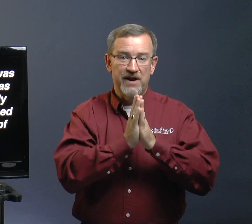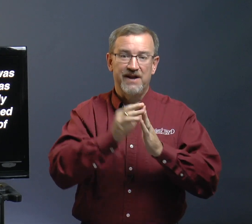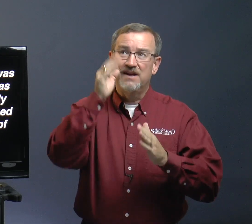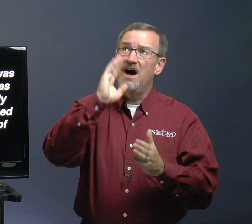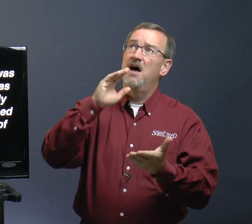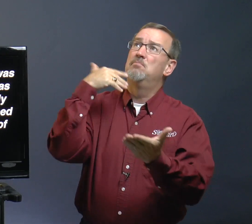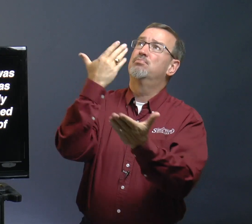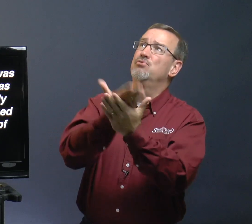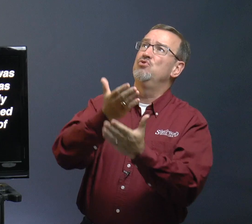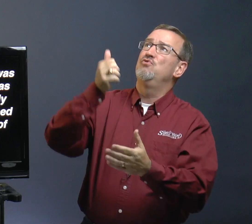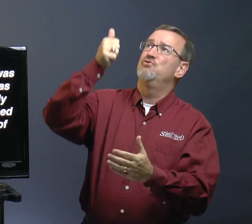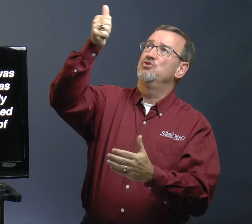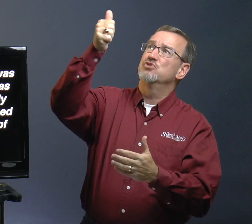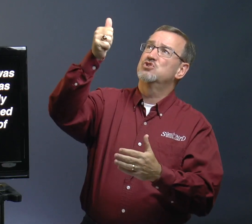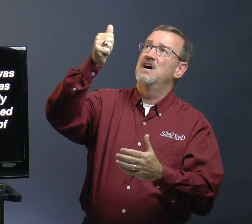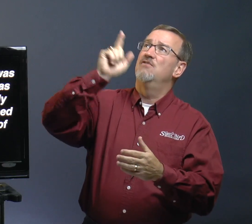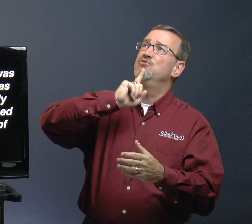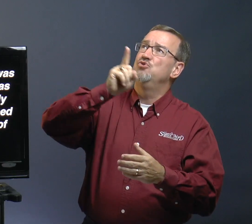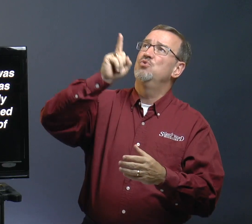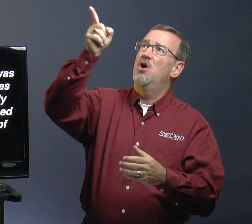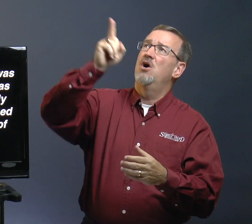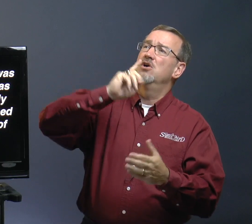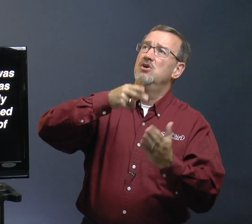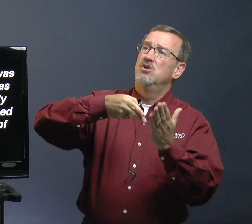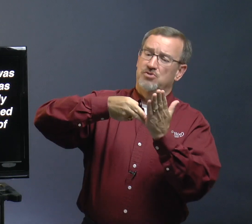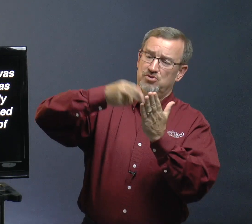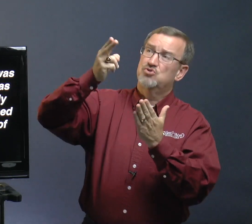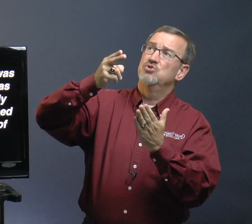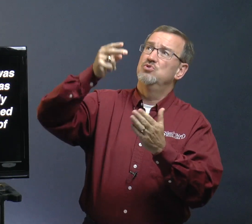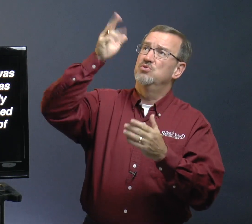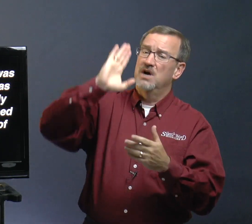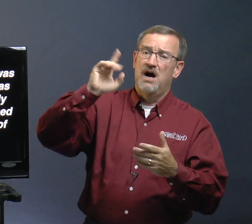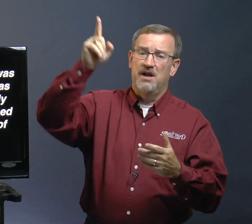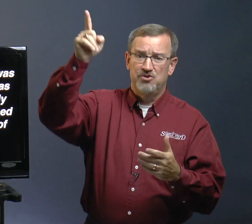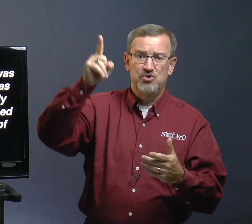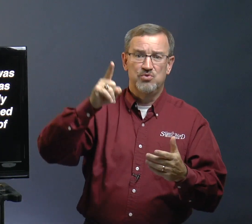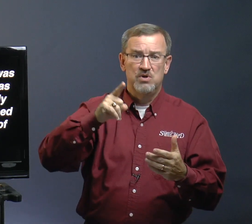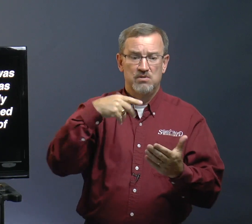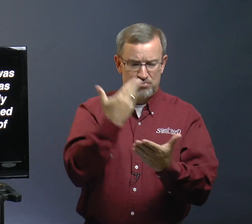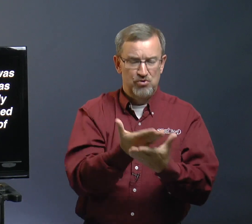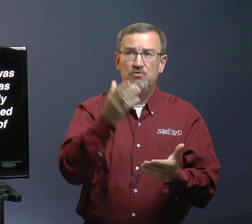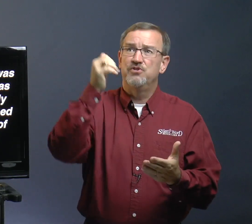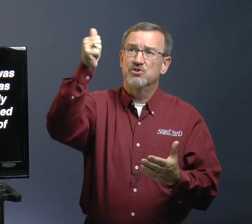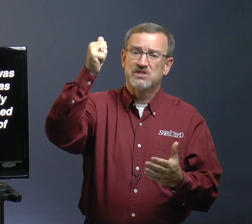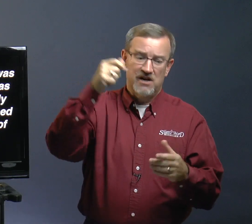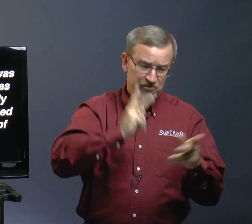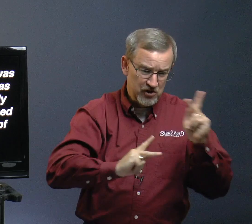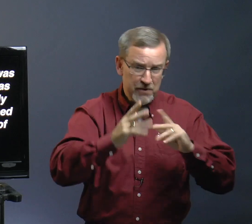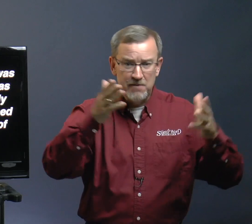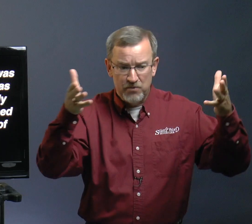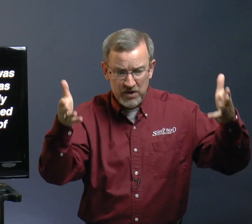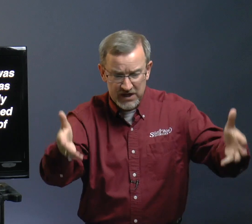praying, God, prove yourself. You are the true God. You prove yourself to the people